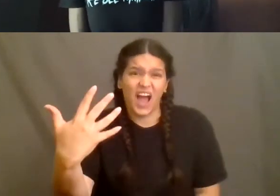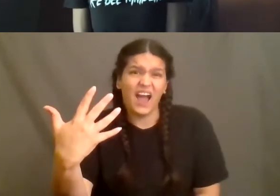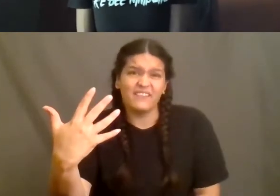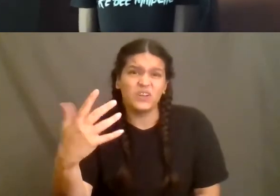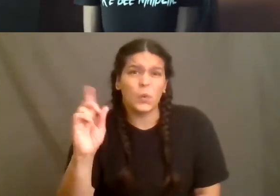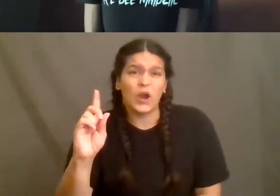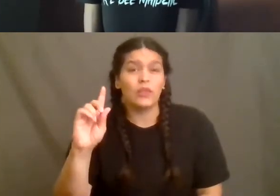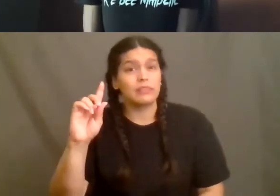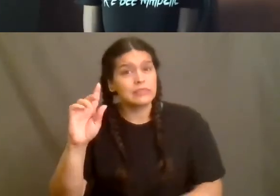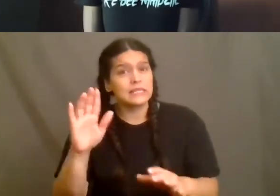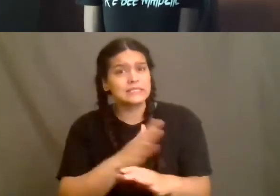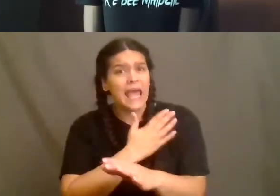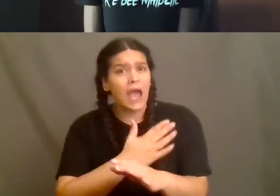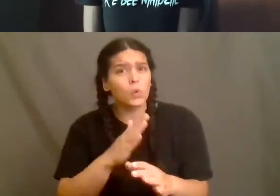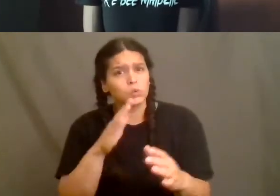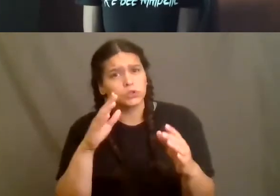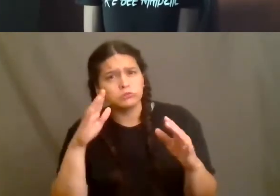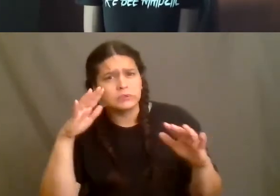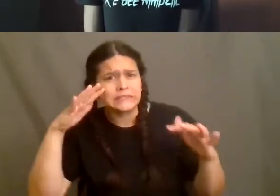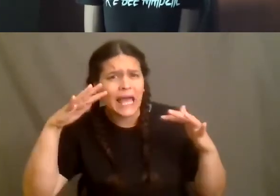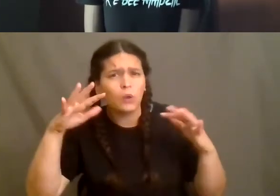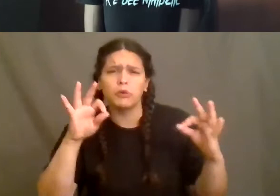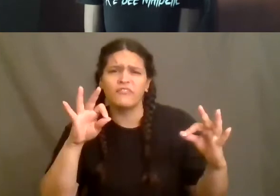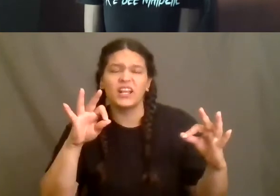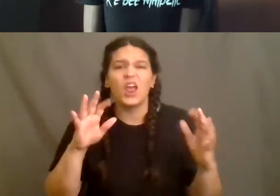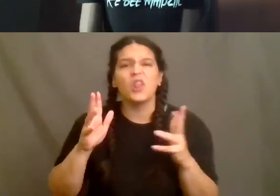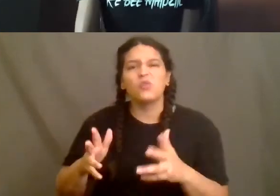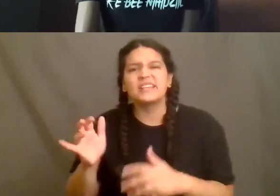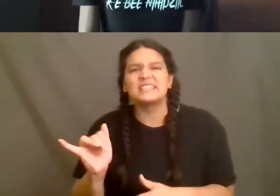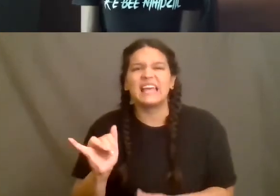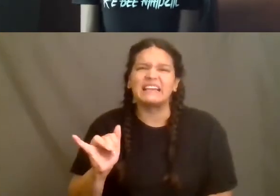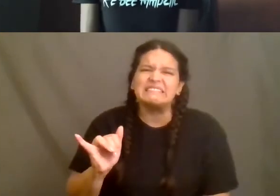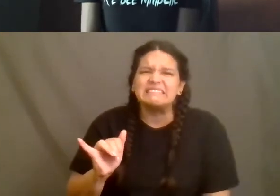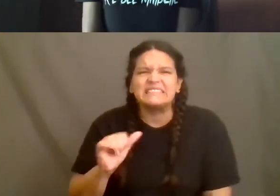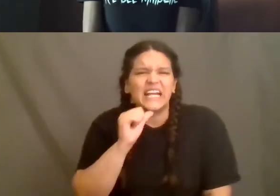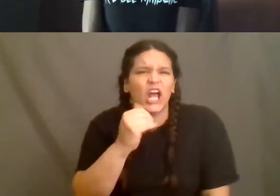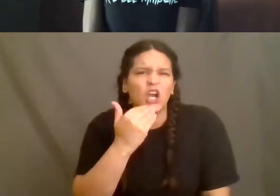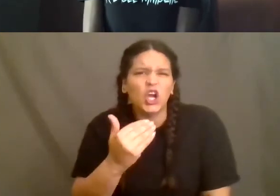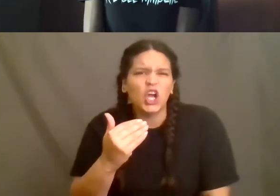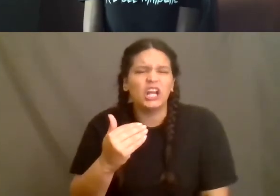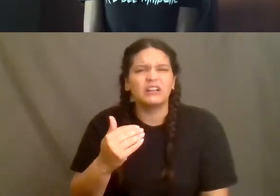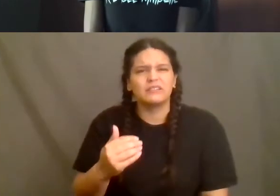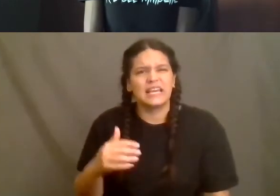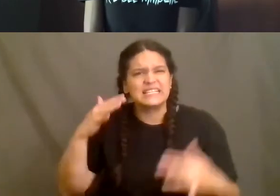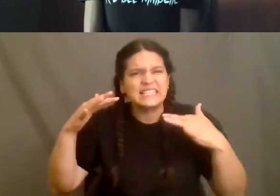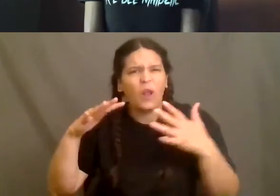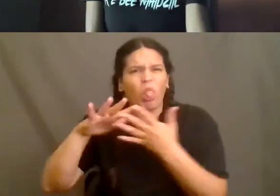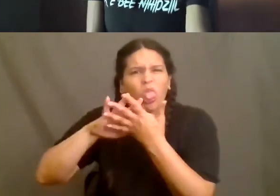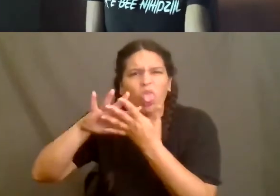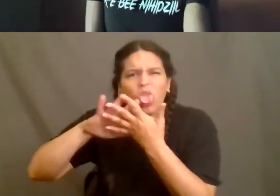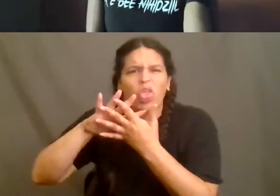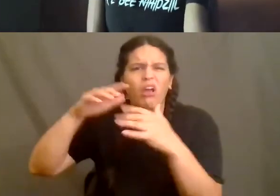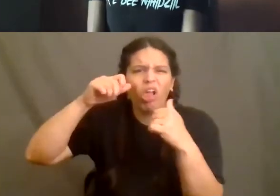really lovely. The rest is like nails on the chalkboard kind of thing, which doesn't give justice to our extraordinary artists that